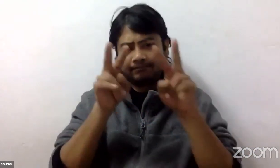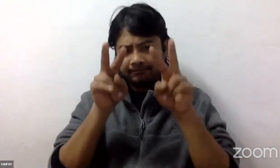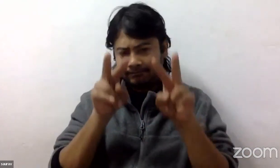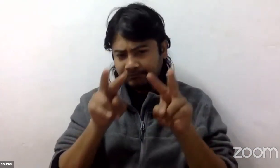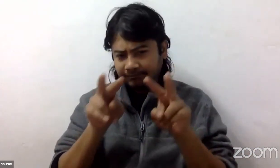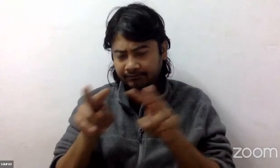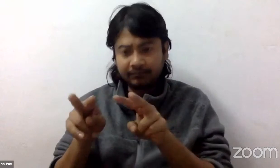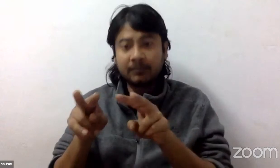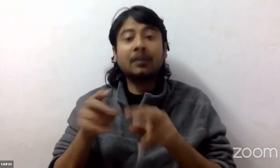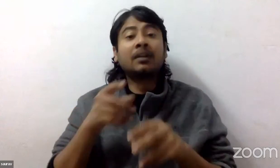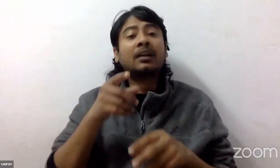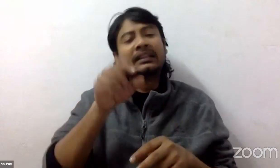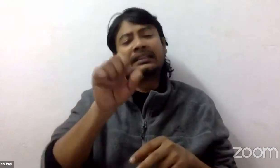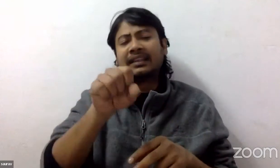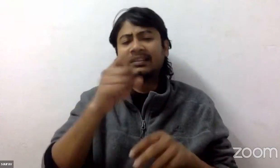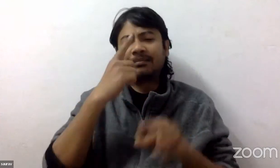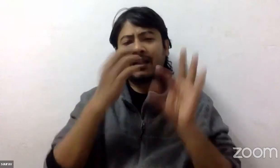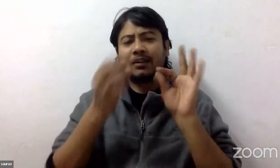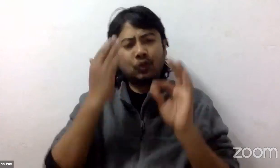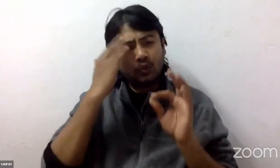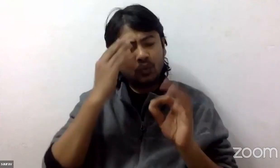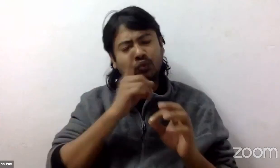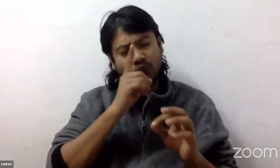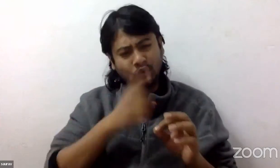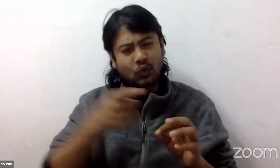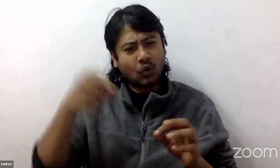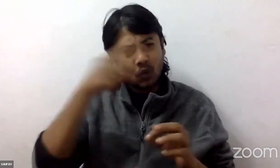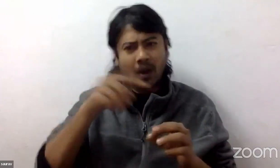it's already 1 minutes past 10. I would like to finish this session